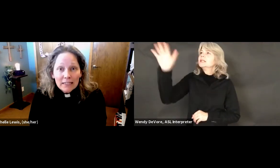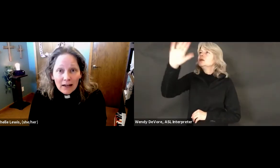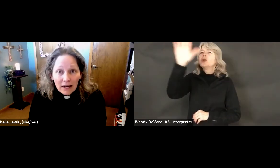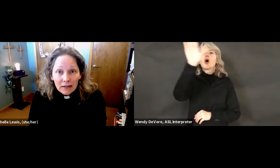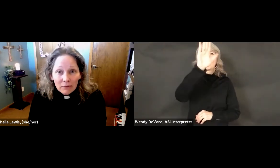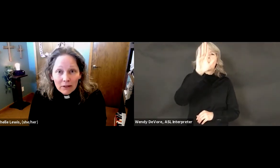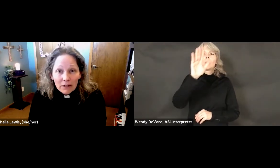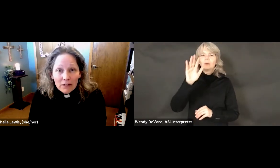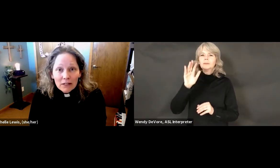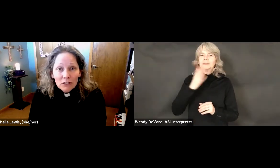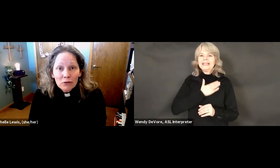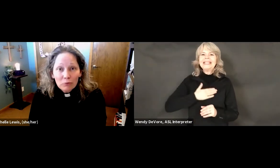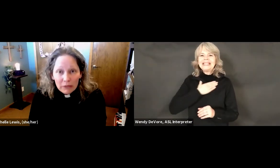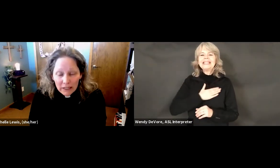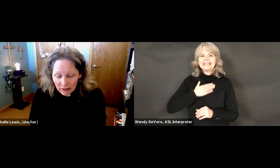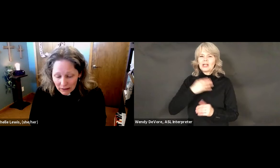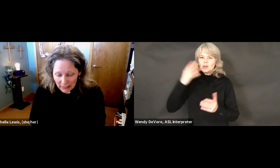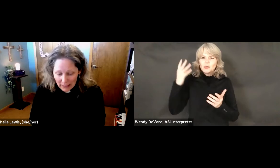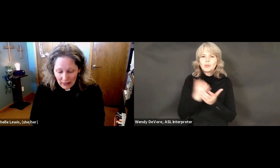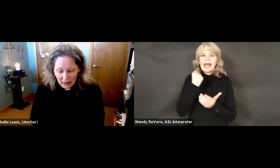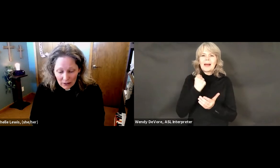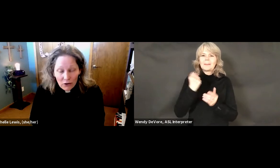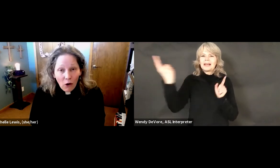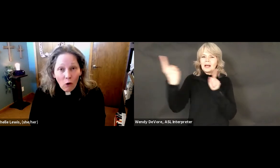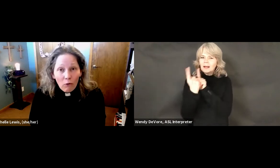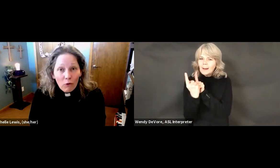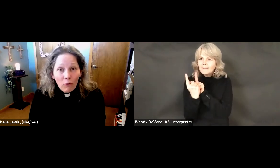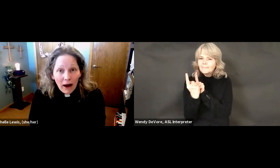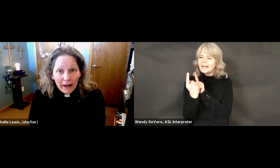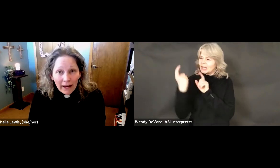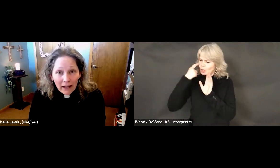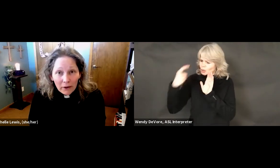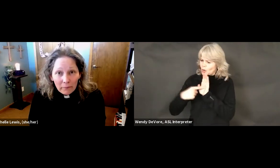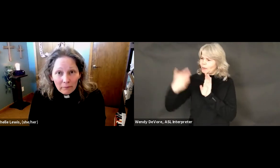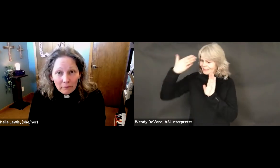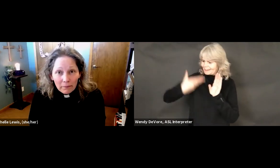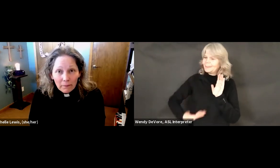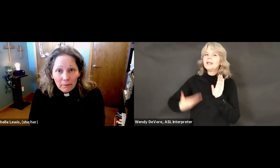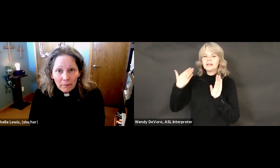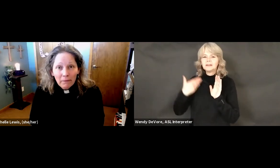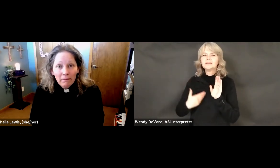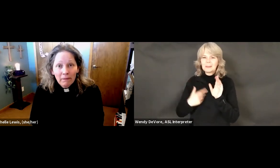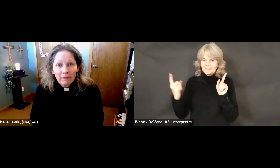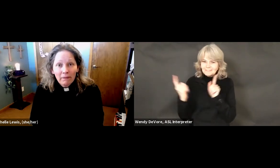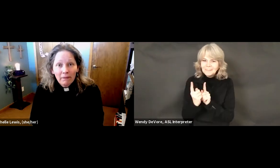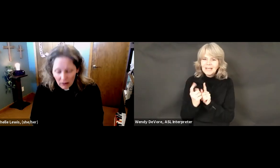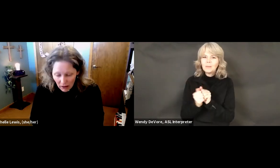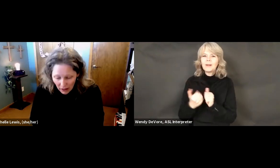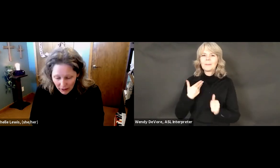Take time to really know who I am.